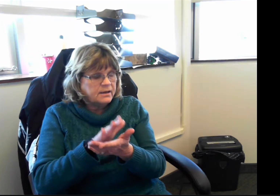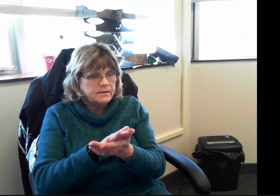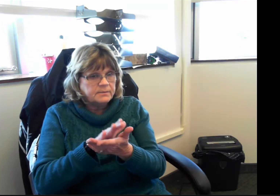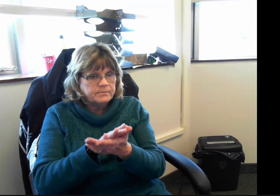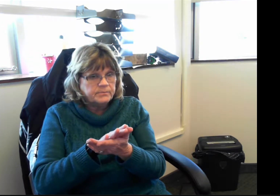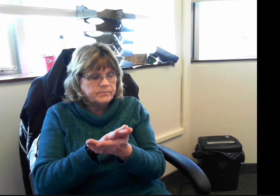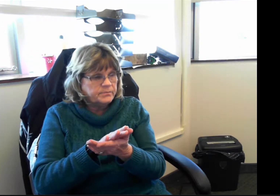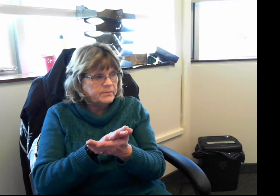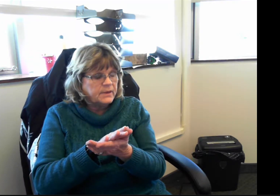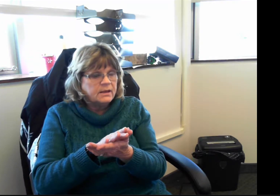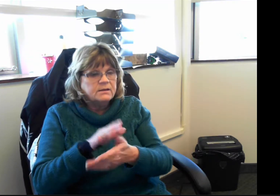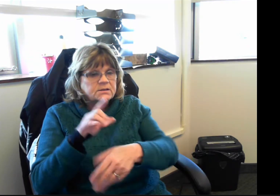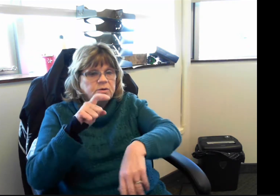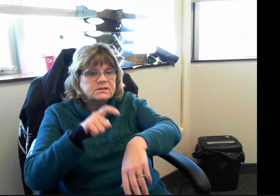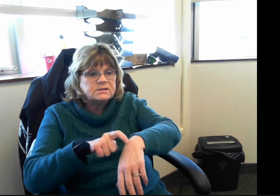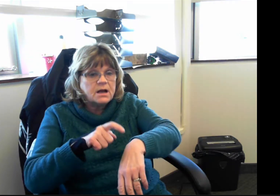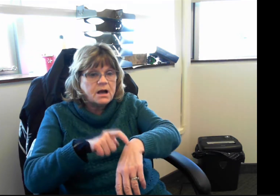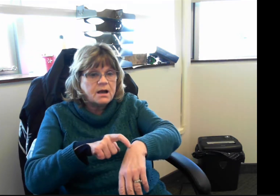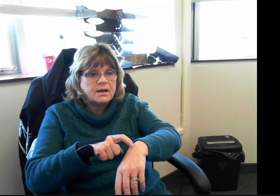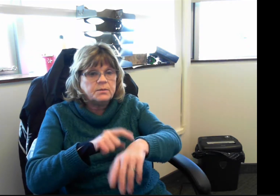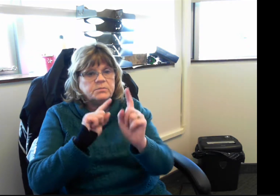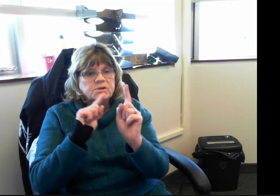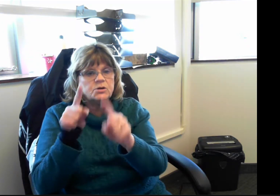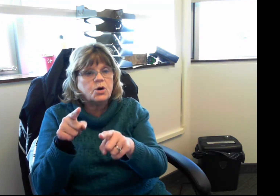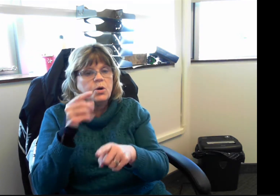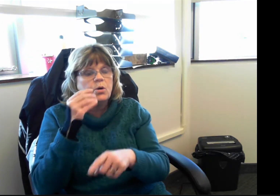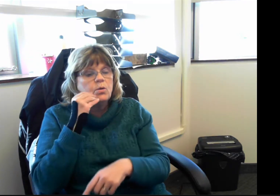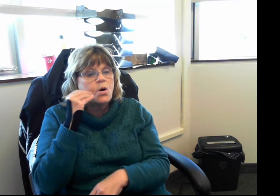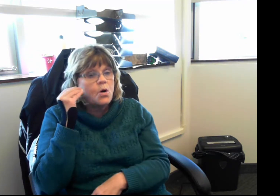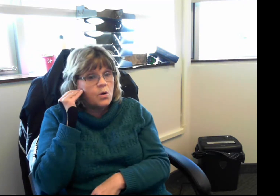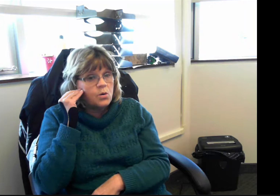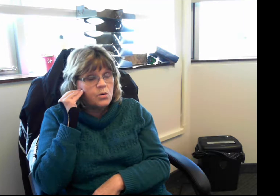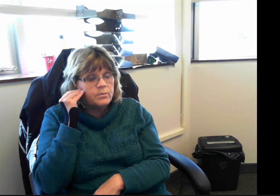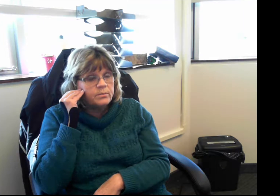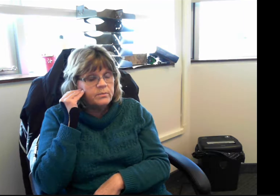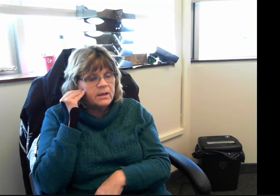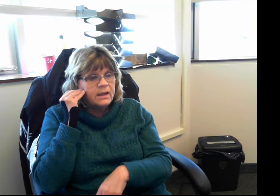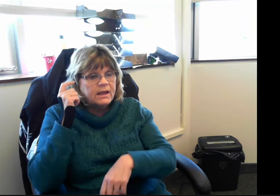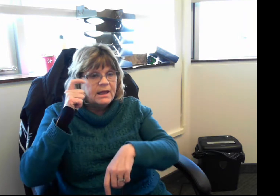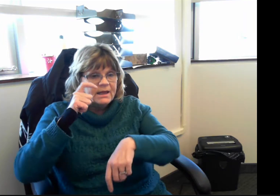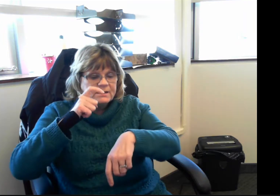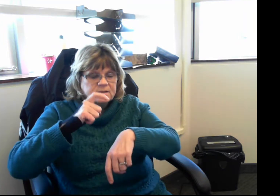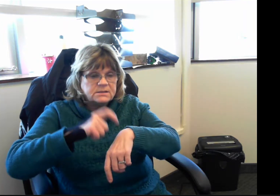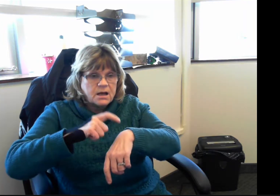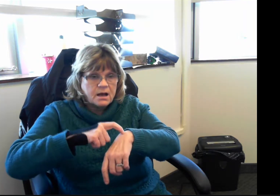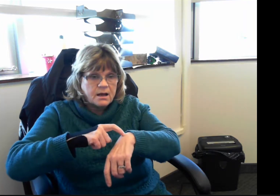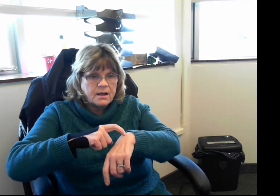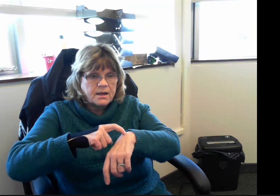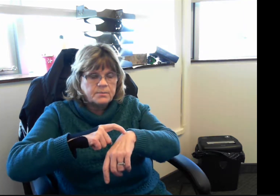Okay, so it's time to go home. It's